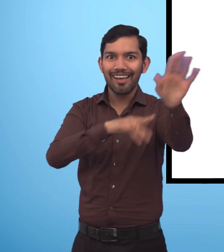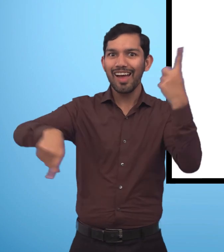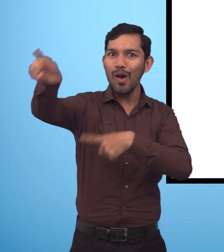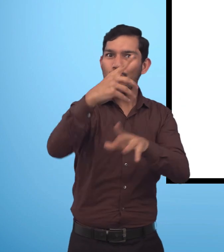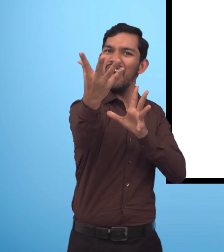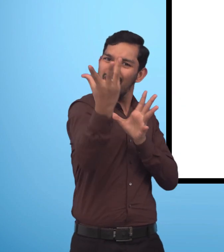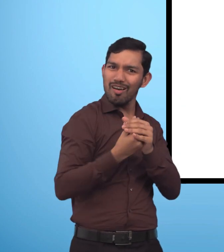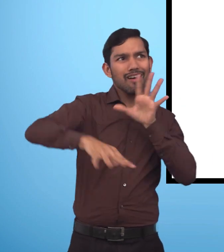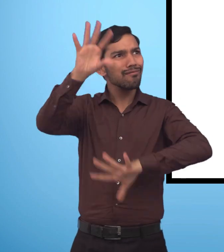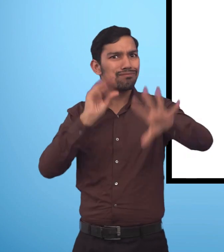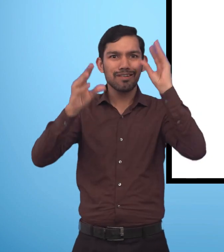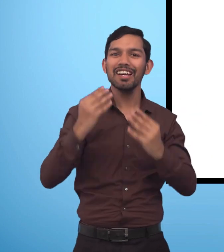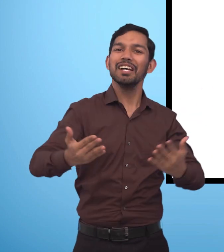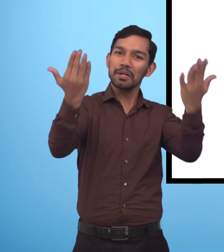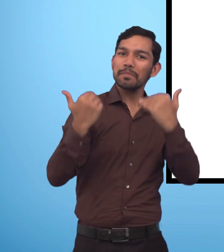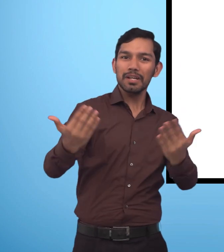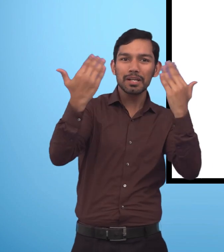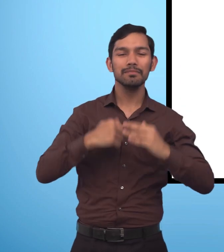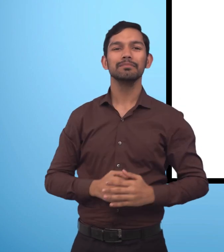Let us learn.